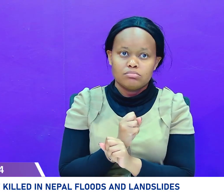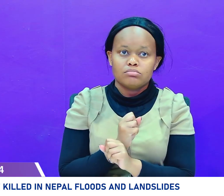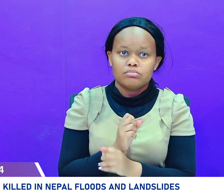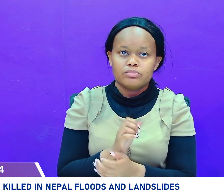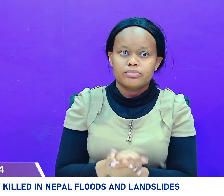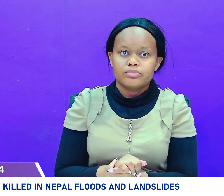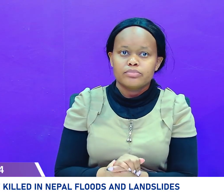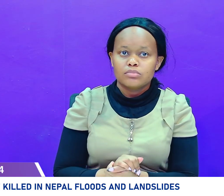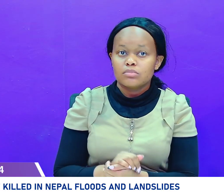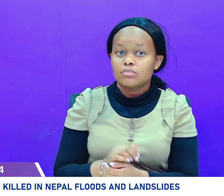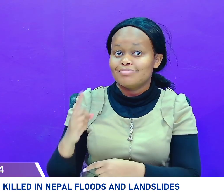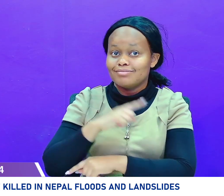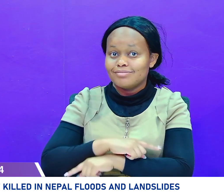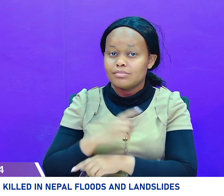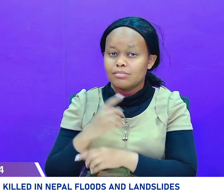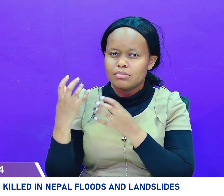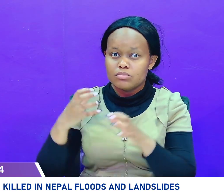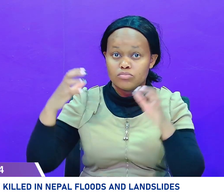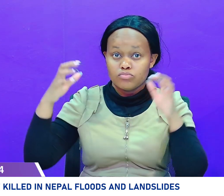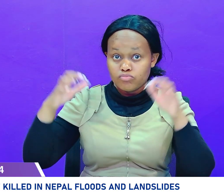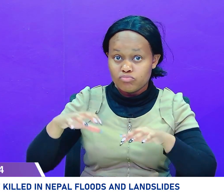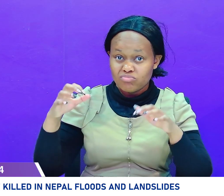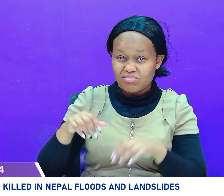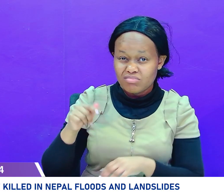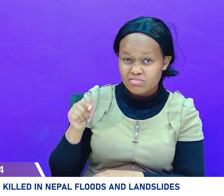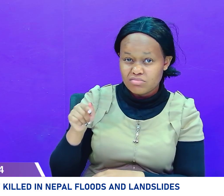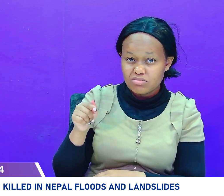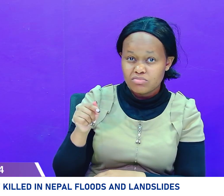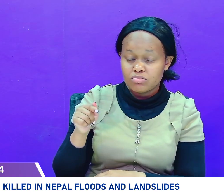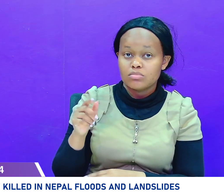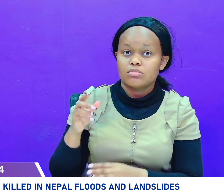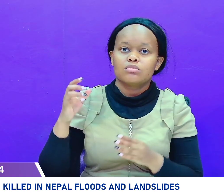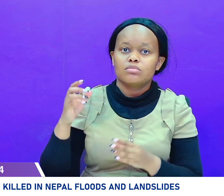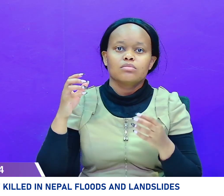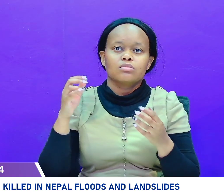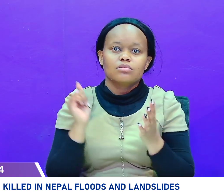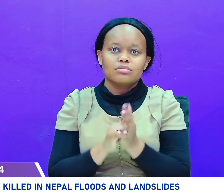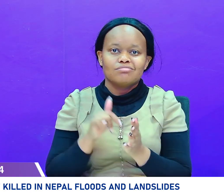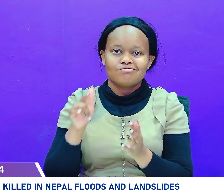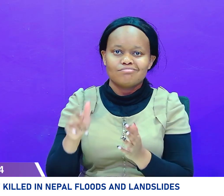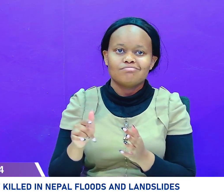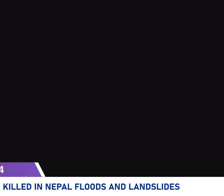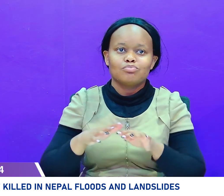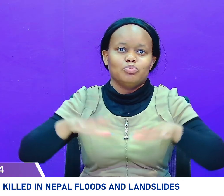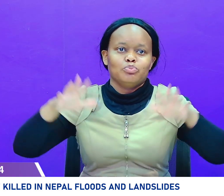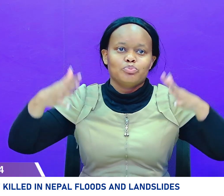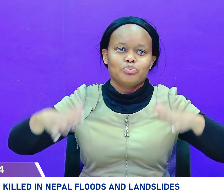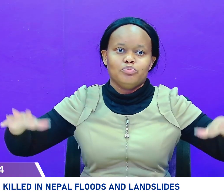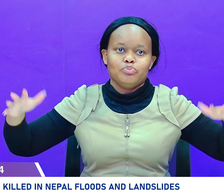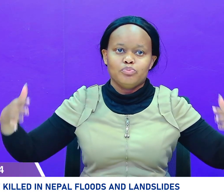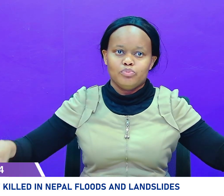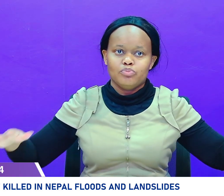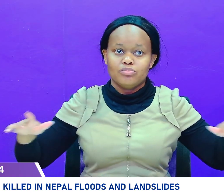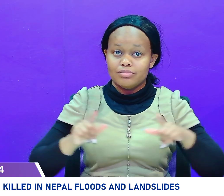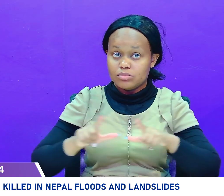others reported missing in Nepal, following days of heavy rainfall and triggered floods and landslides across several